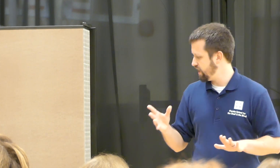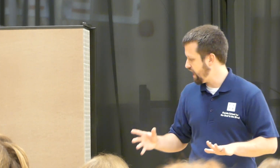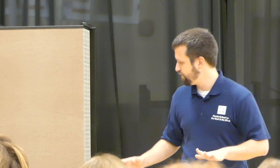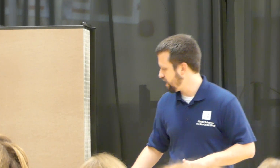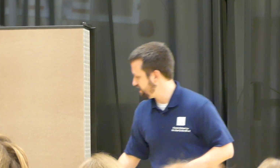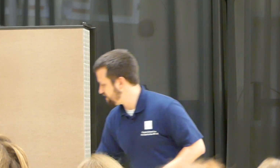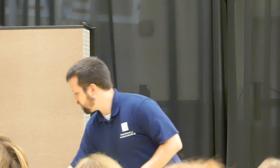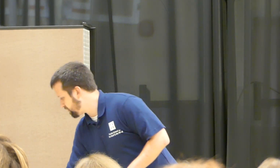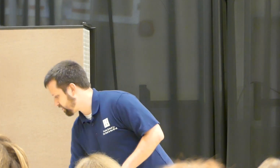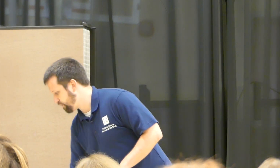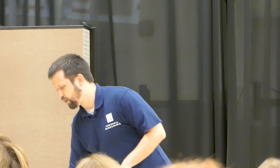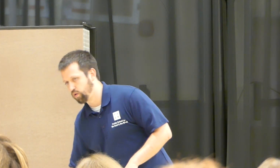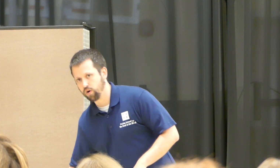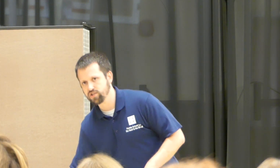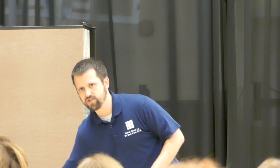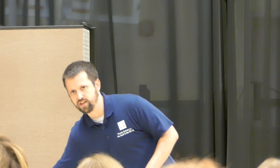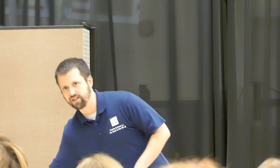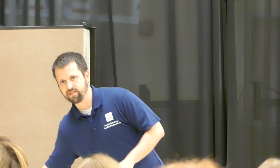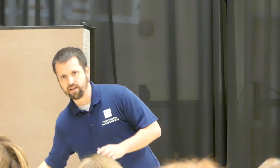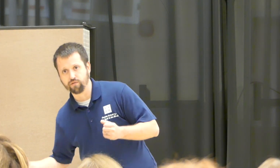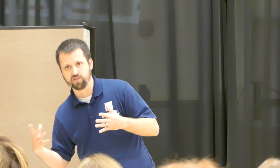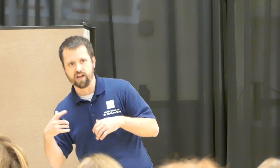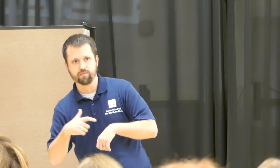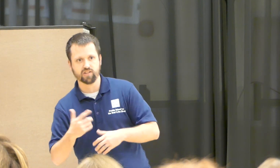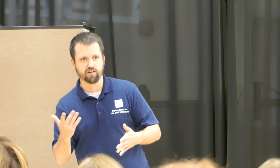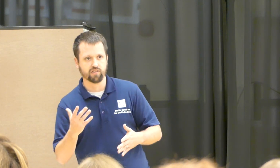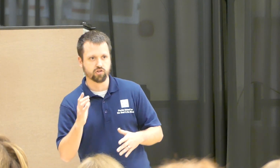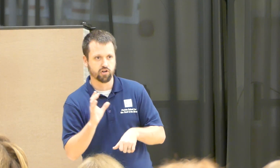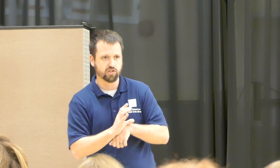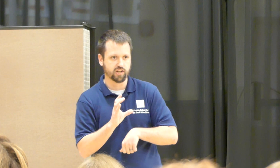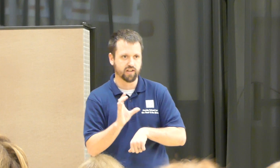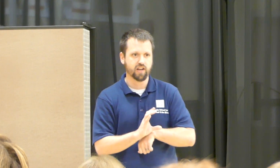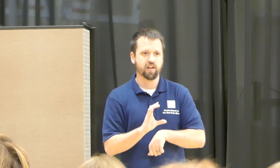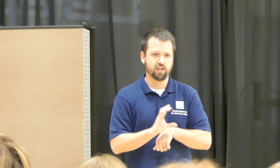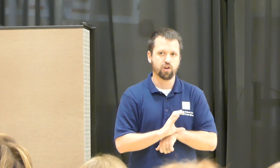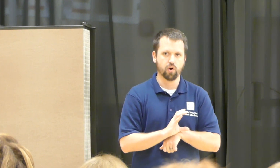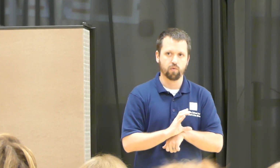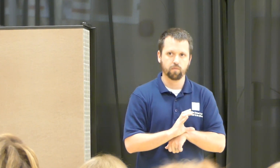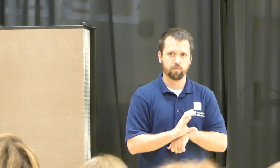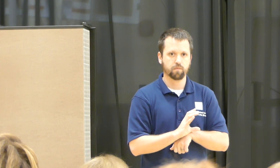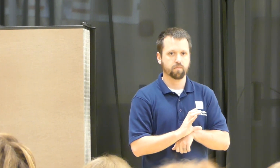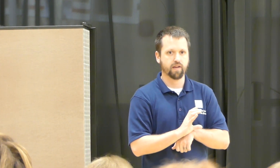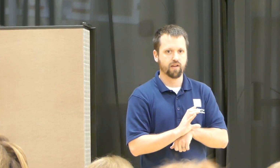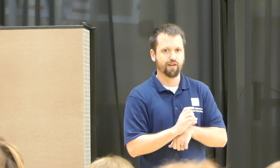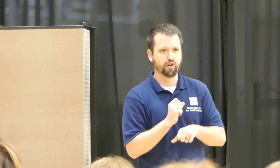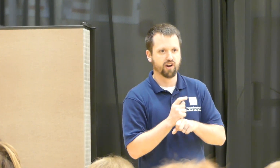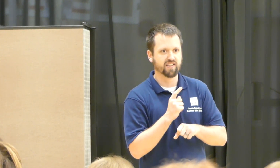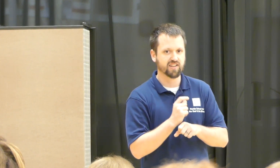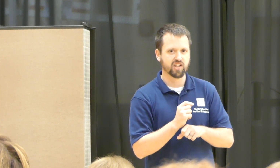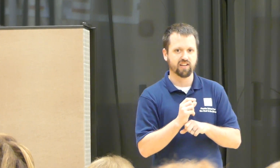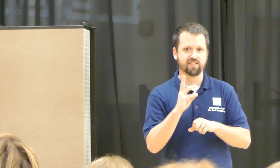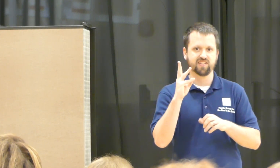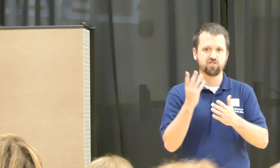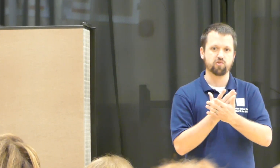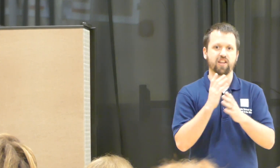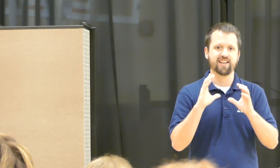I've taught this specific course like several times here at the church, and every year I teach, I get 6 new classes